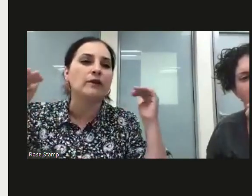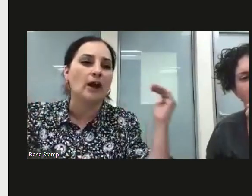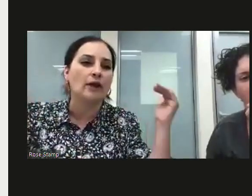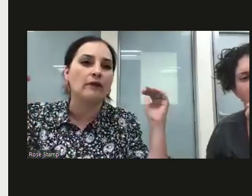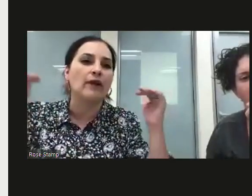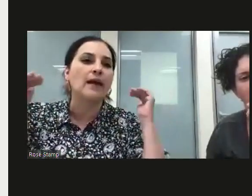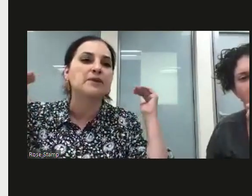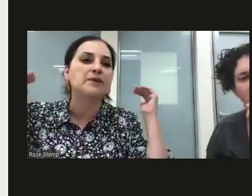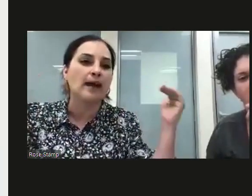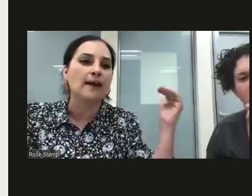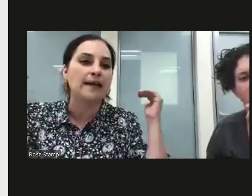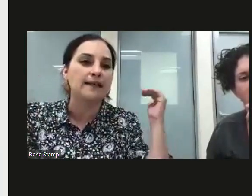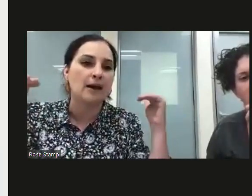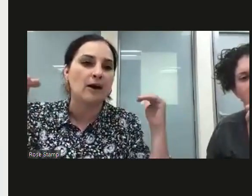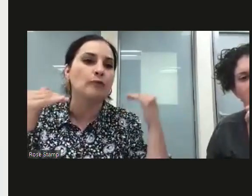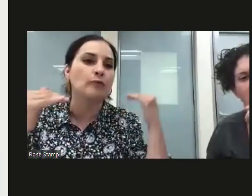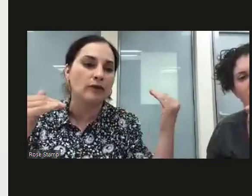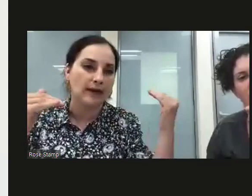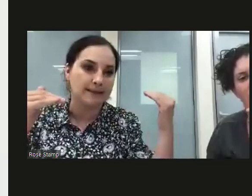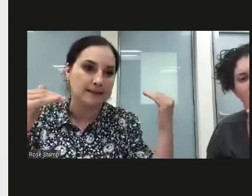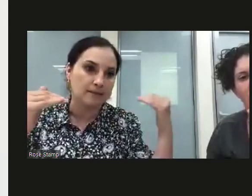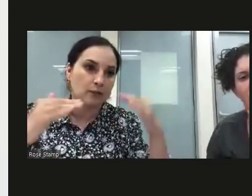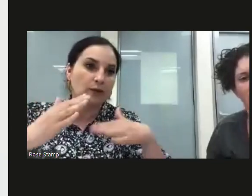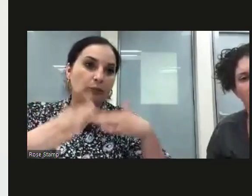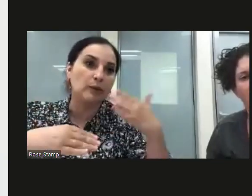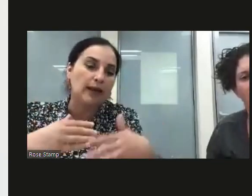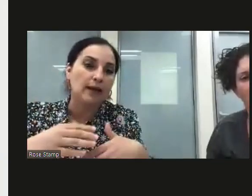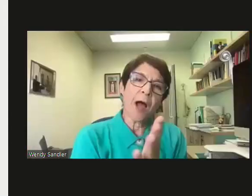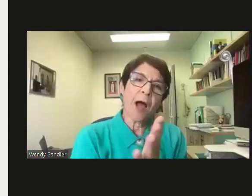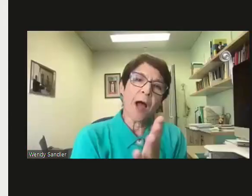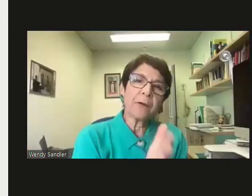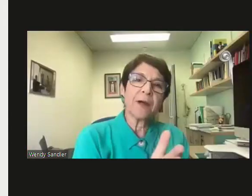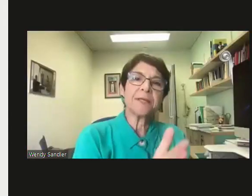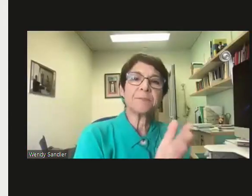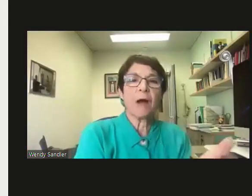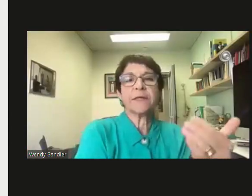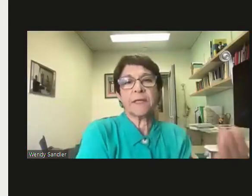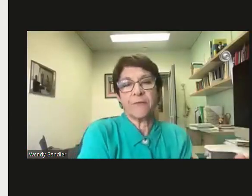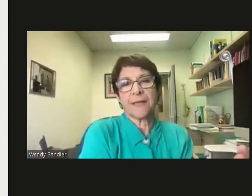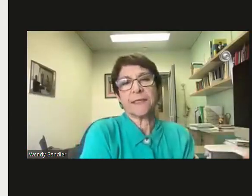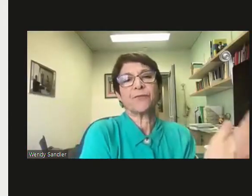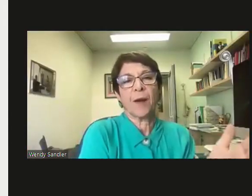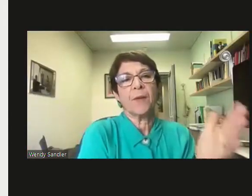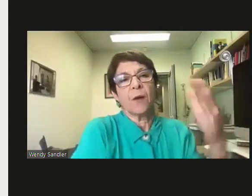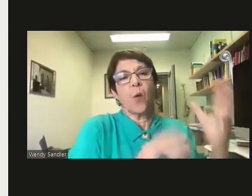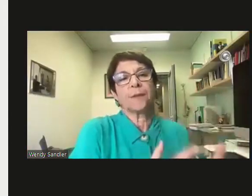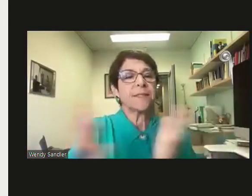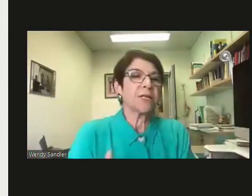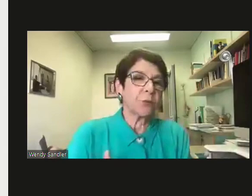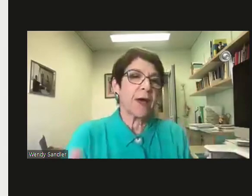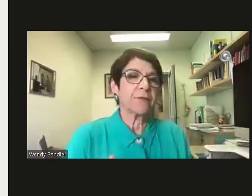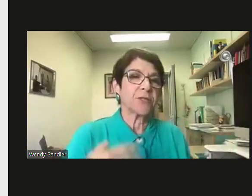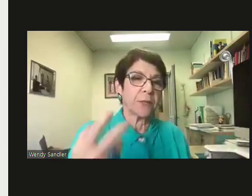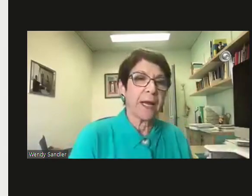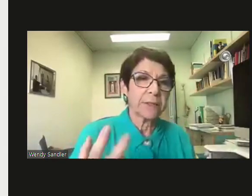very general, very abstract idea of progress. But progress and advancing is from one state